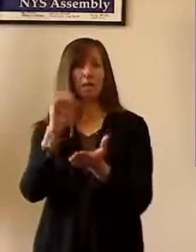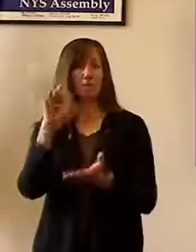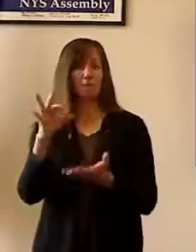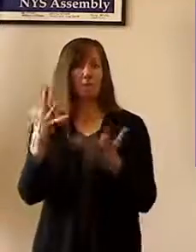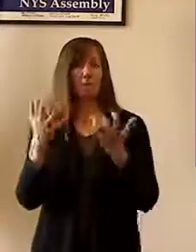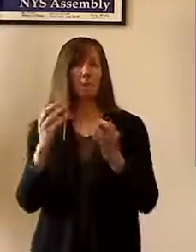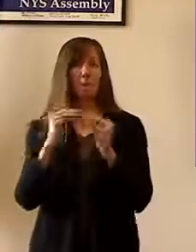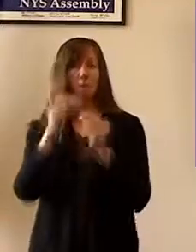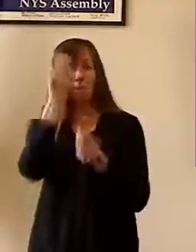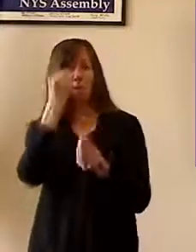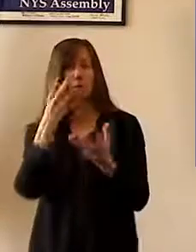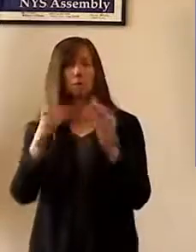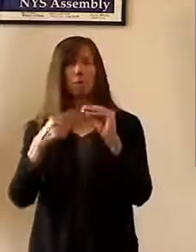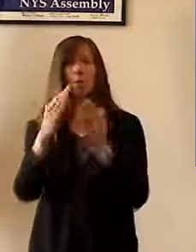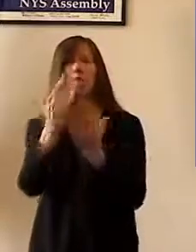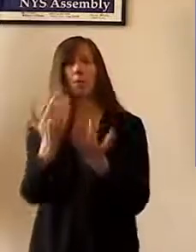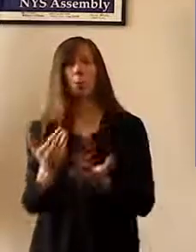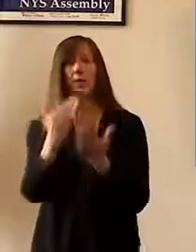can visit